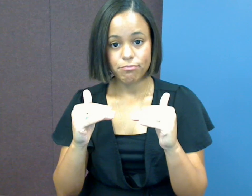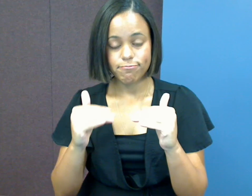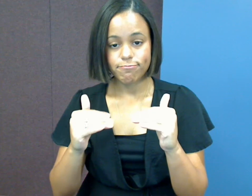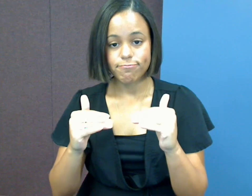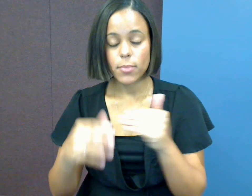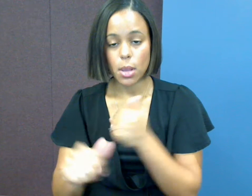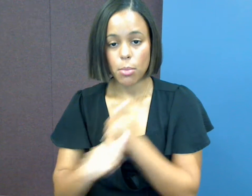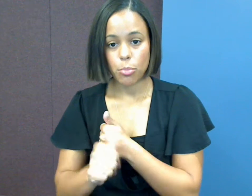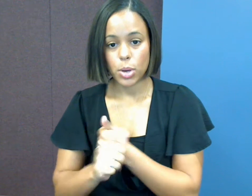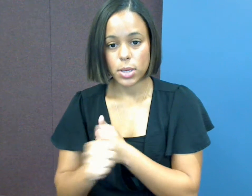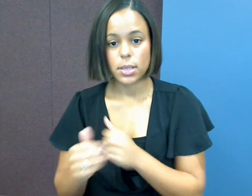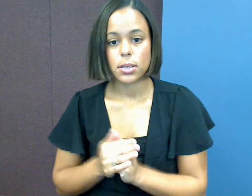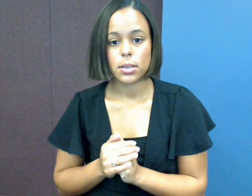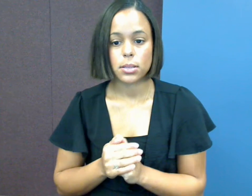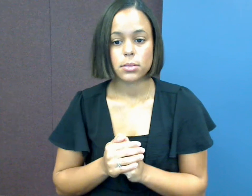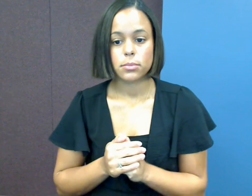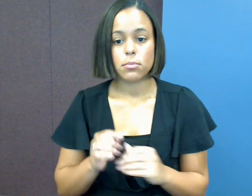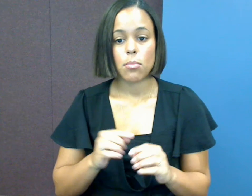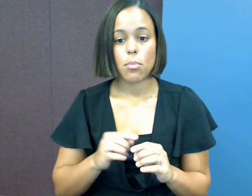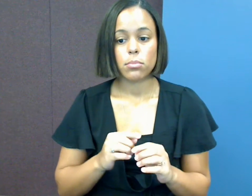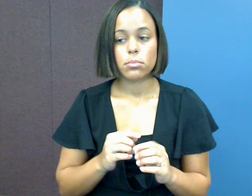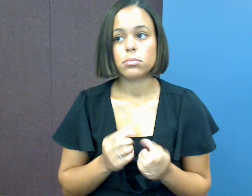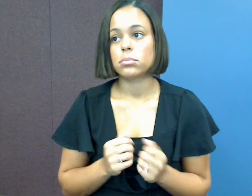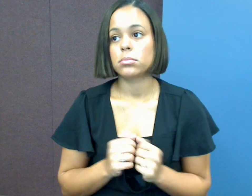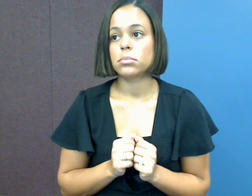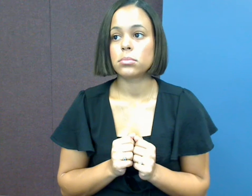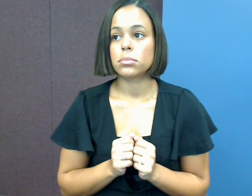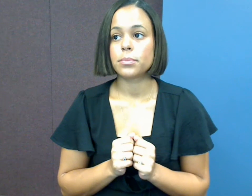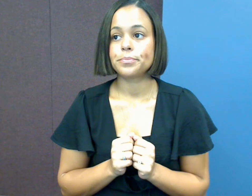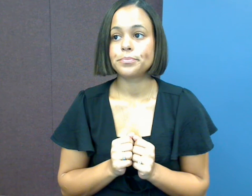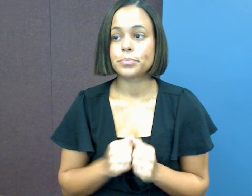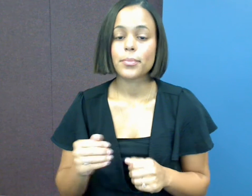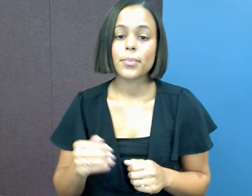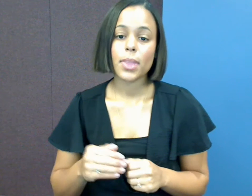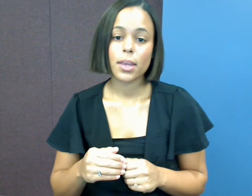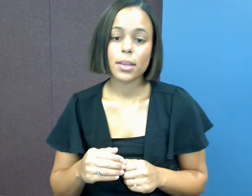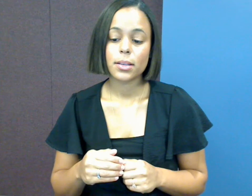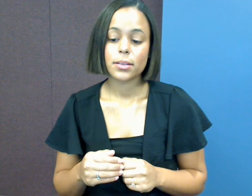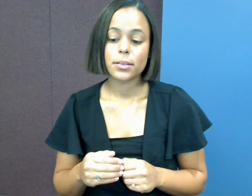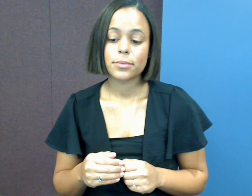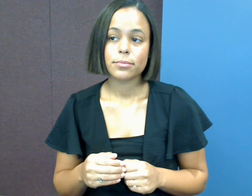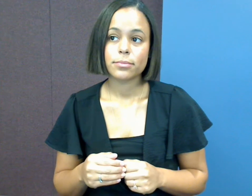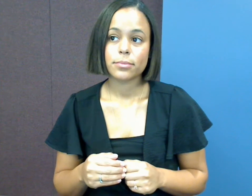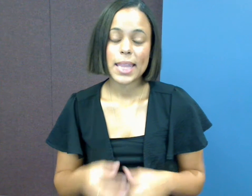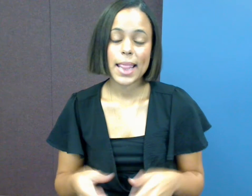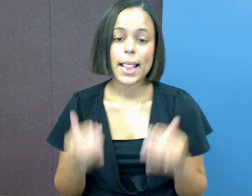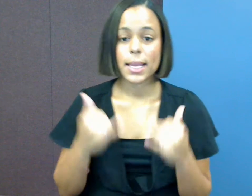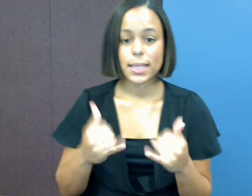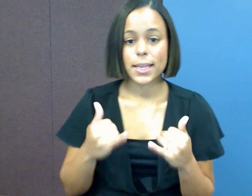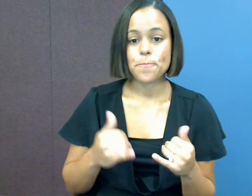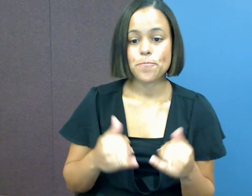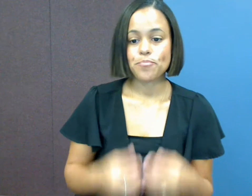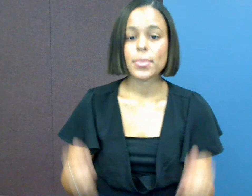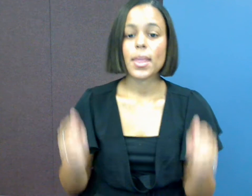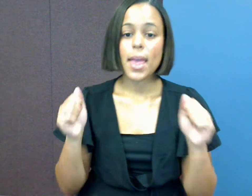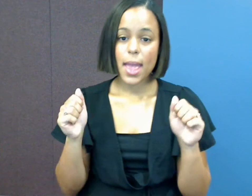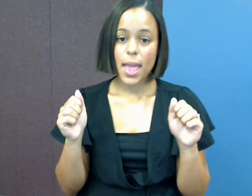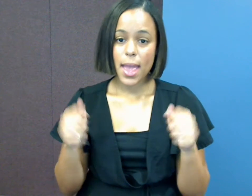As soon as I answer that question, the next question that comes up is, can a parent request access to their child's